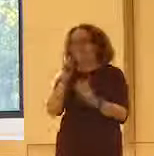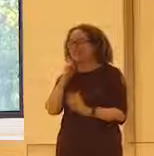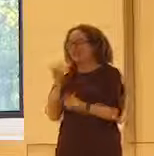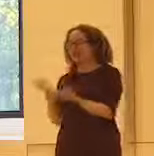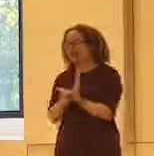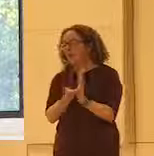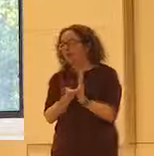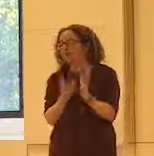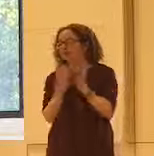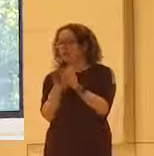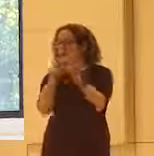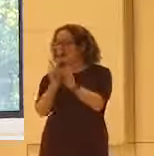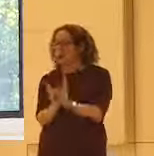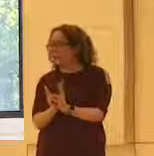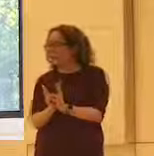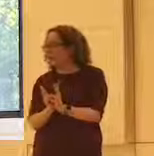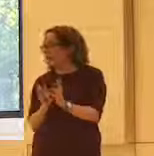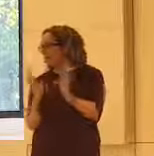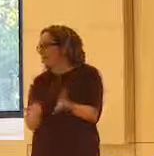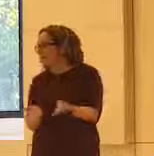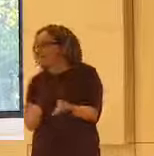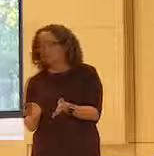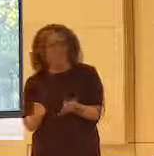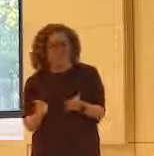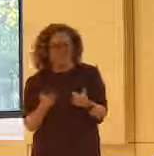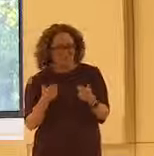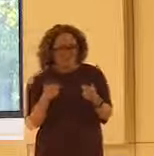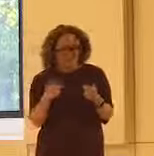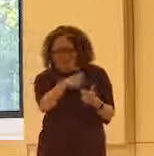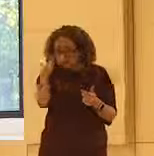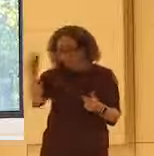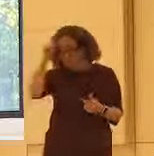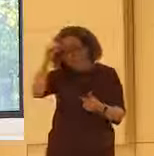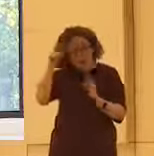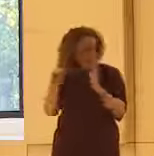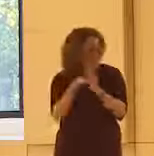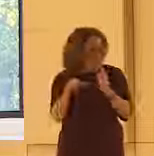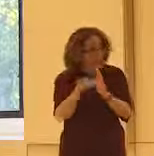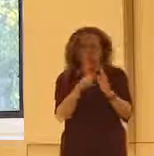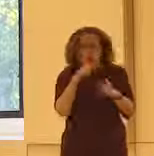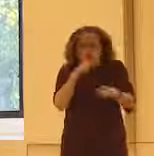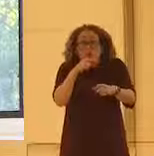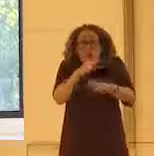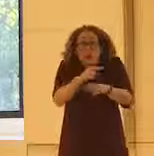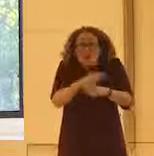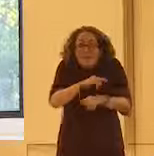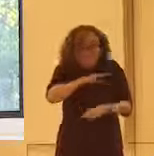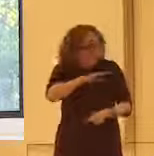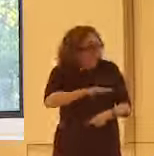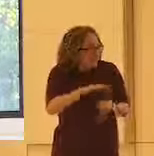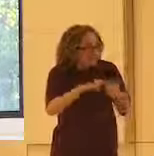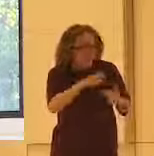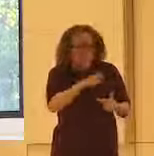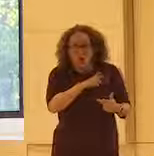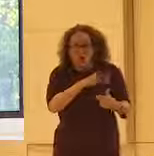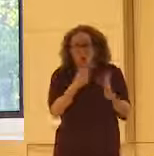To make somebody go to a mainstream service first and go with an interpreter, you know how difficult that is to talk about depression